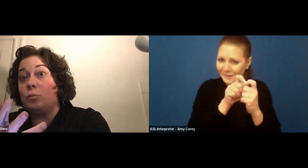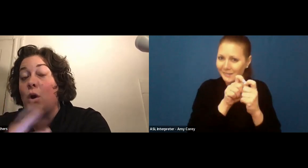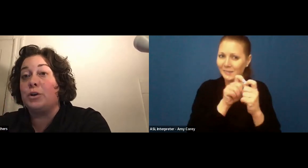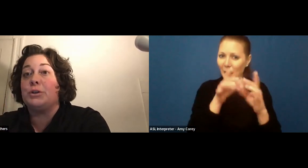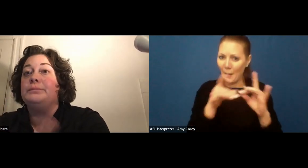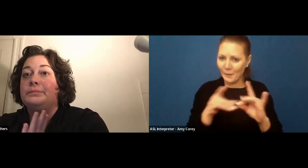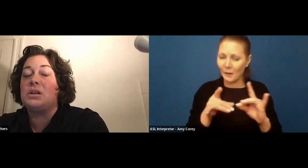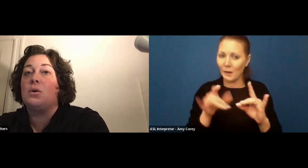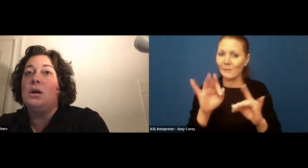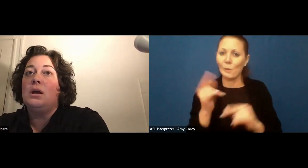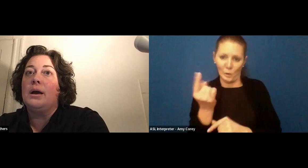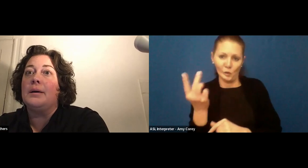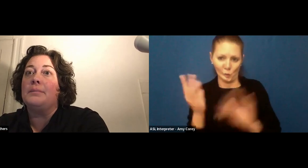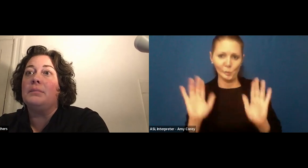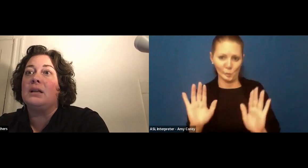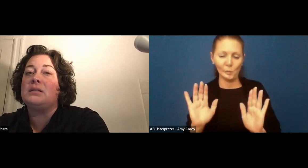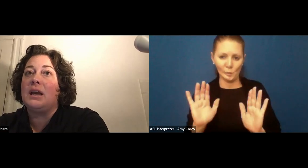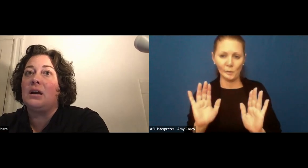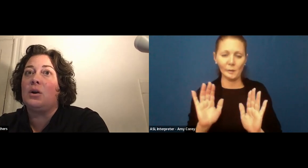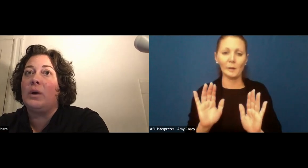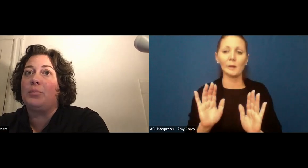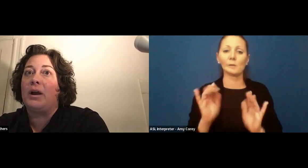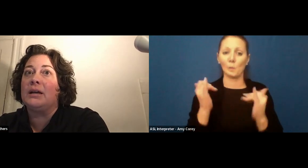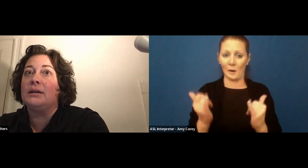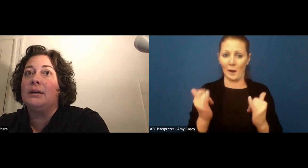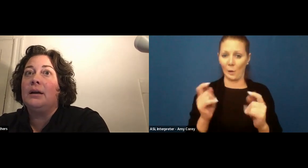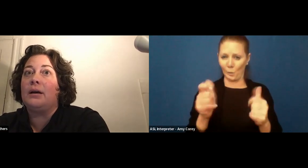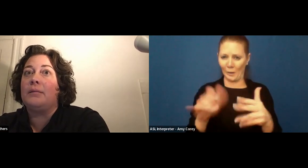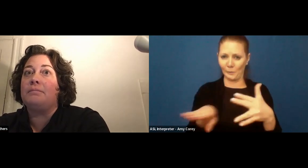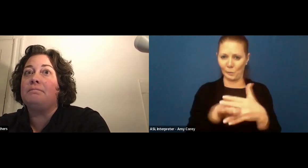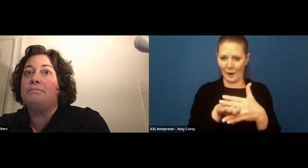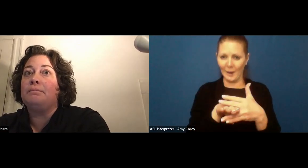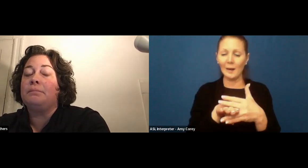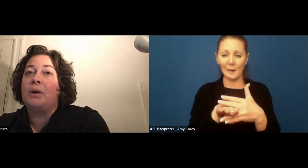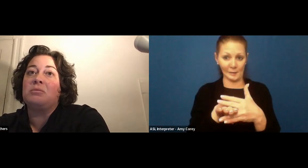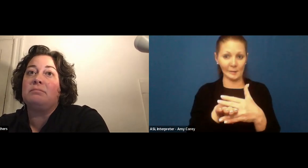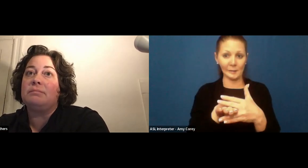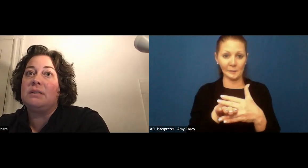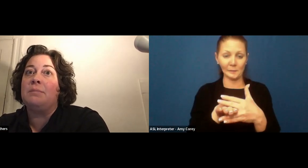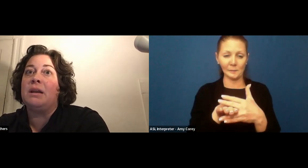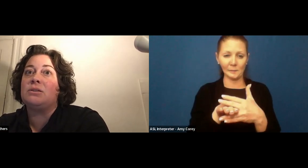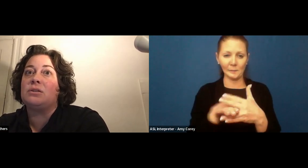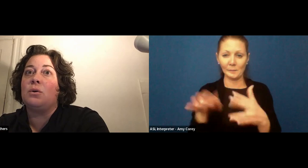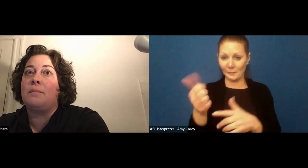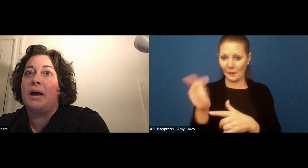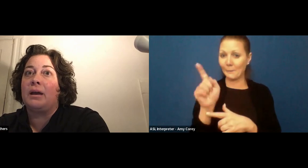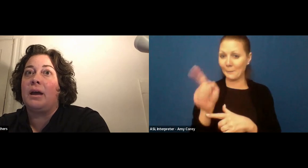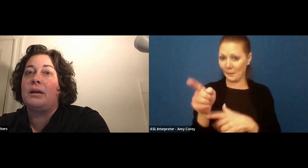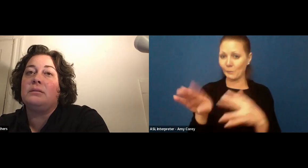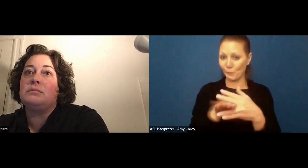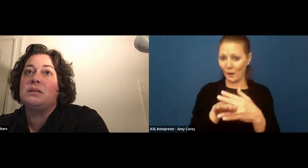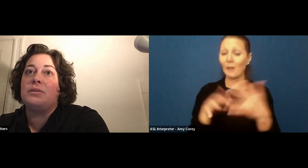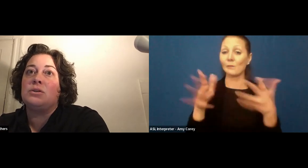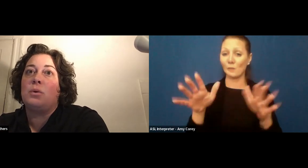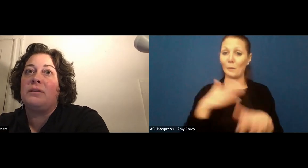is one or two. So let's take a quick break, about 10 minutes or so, and come back